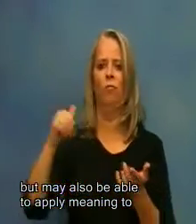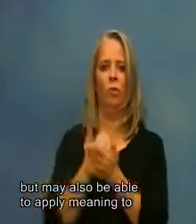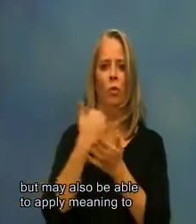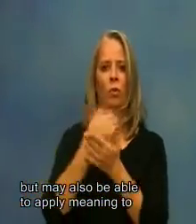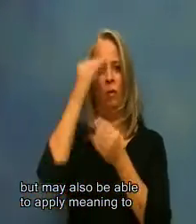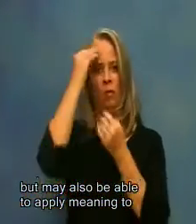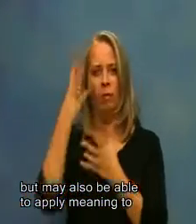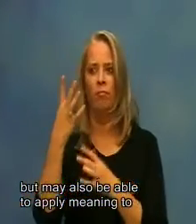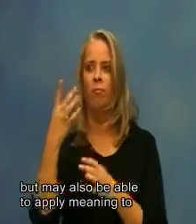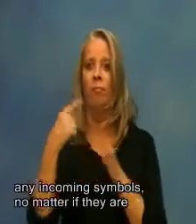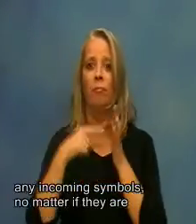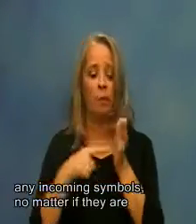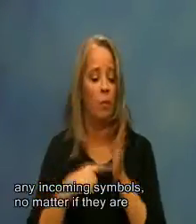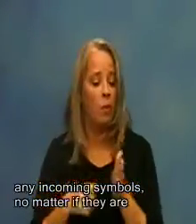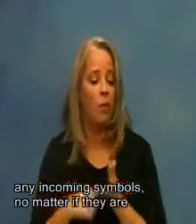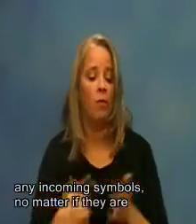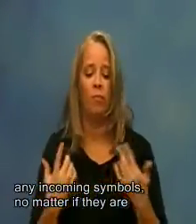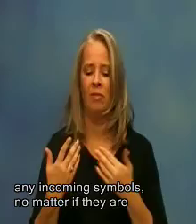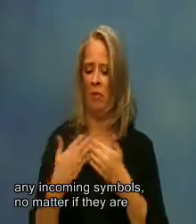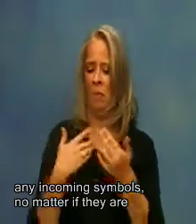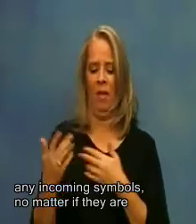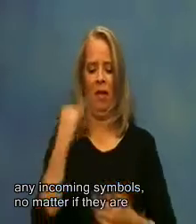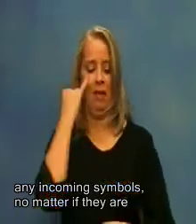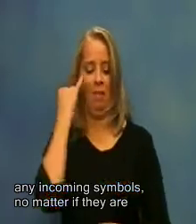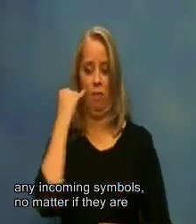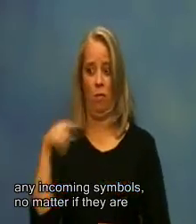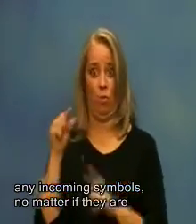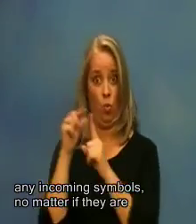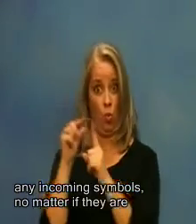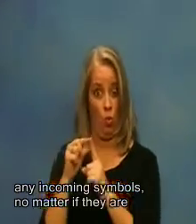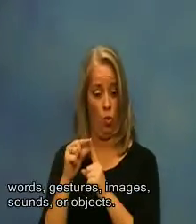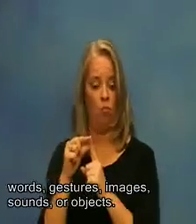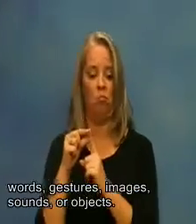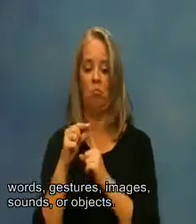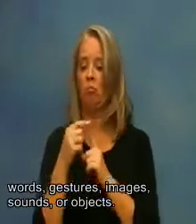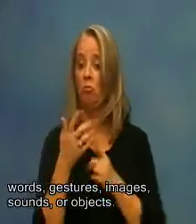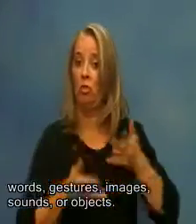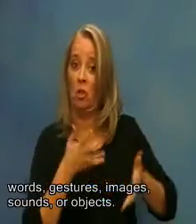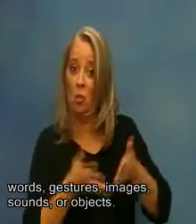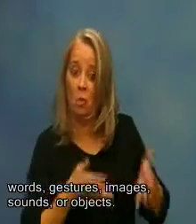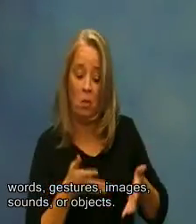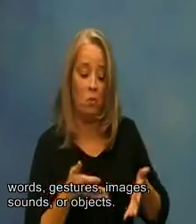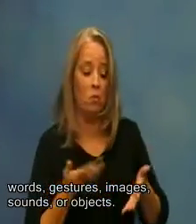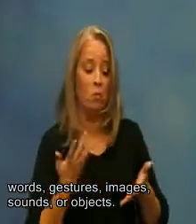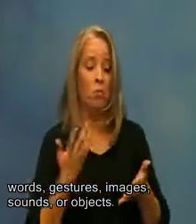to any incoming symbols no matter if they are words, gestures,